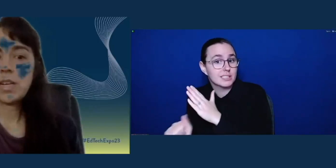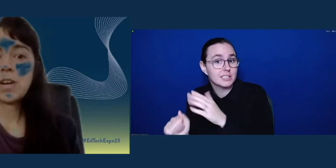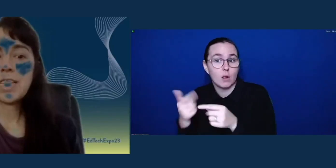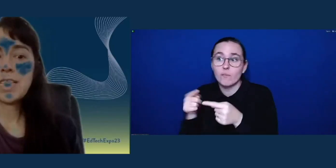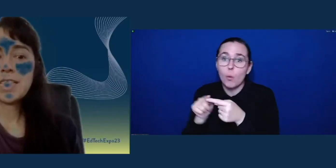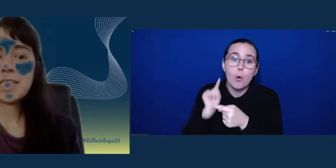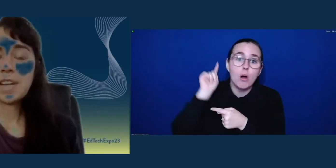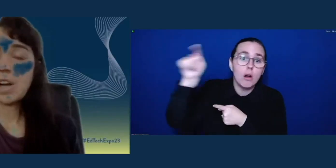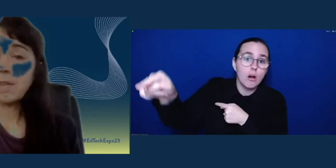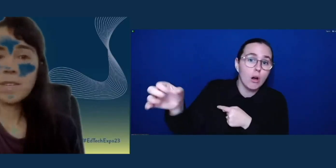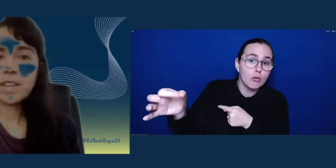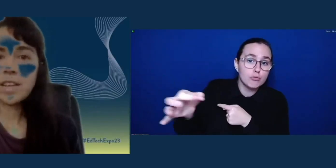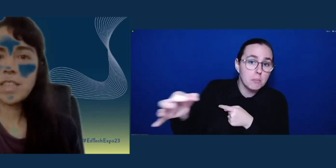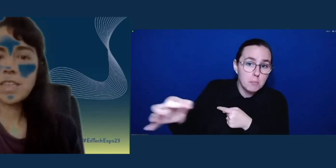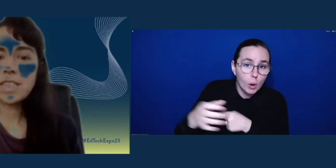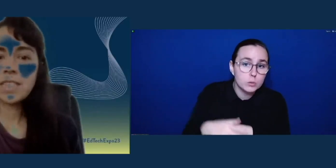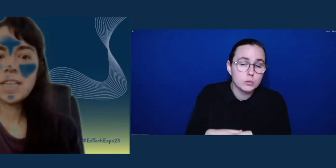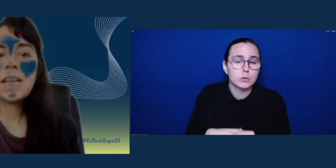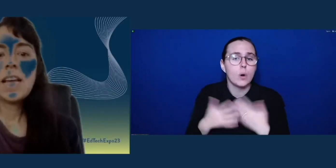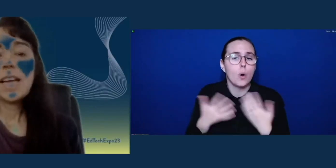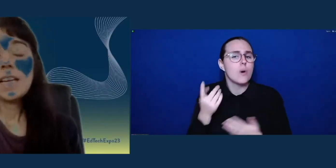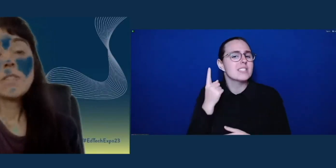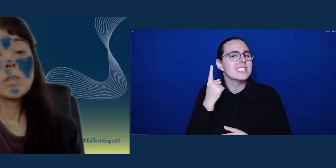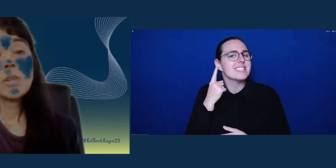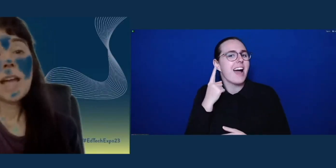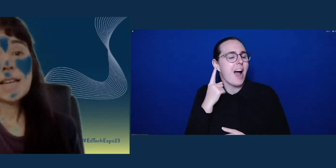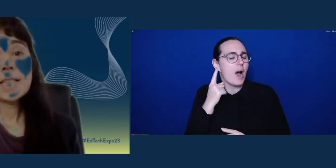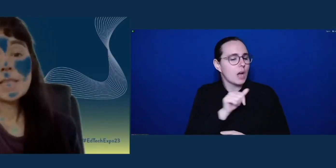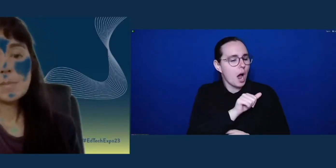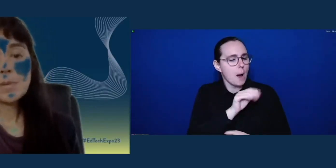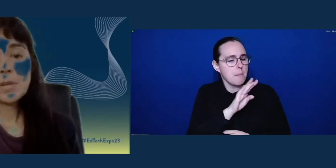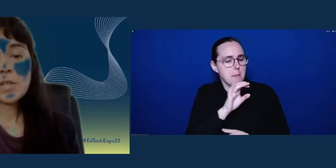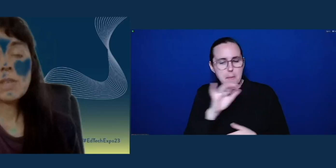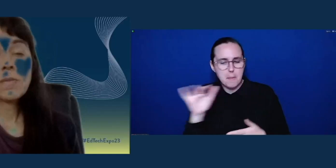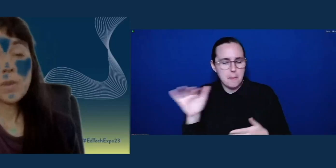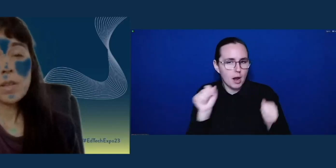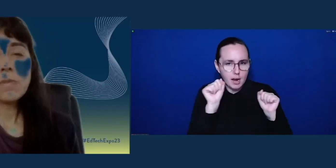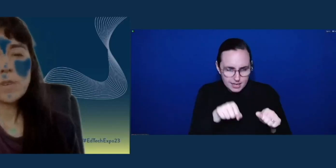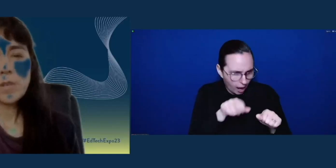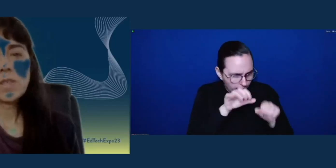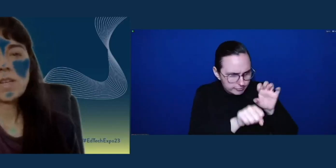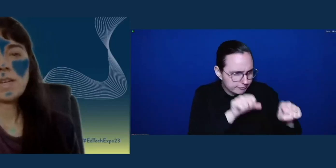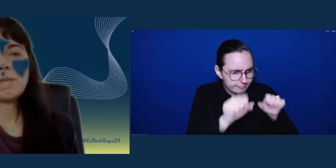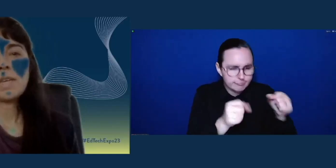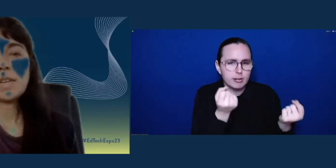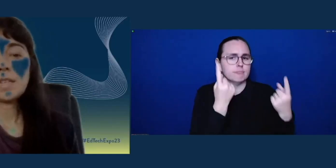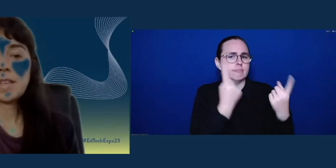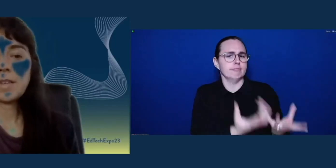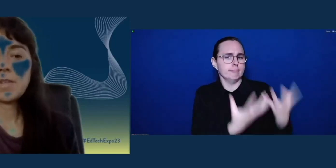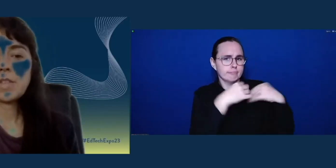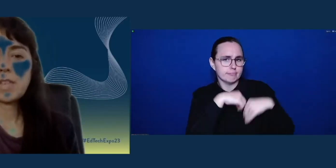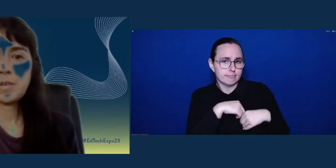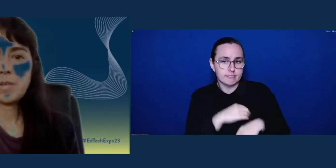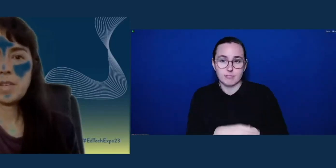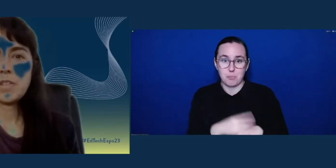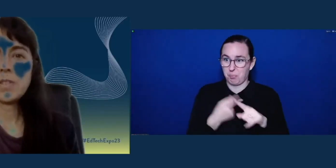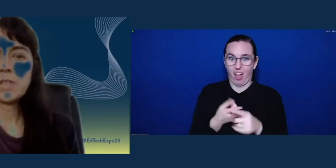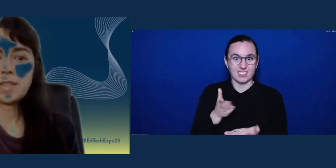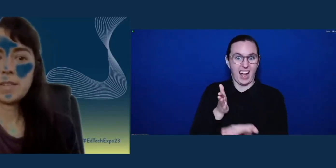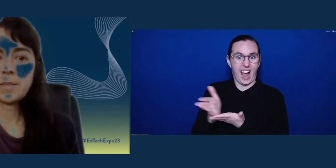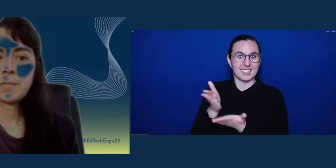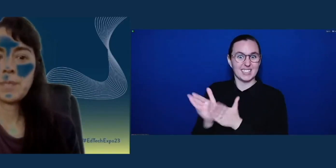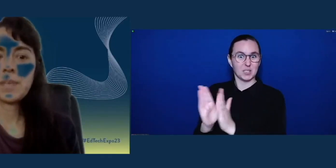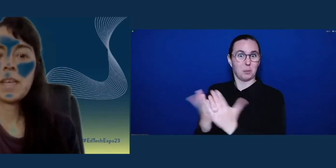in crisis and conflict contexts, and give children access to books for the first time in a language they use and